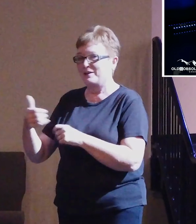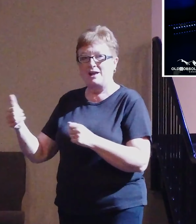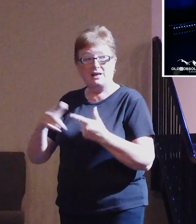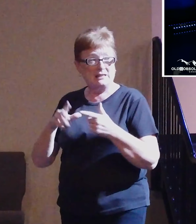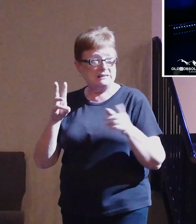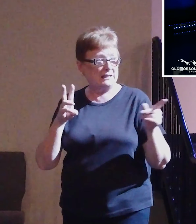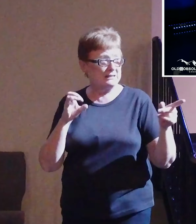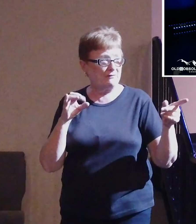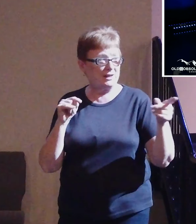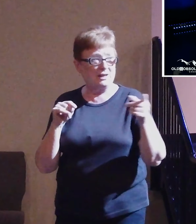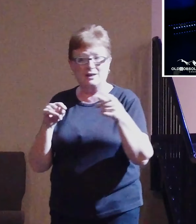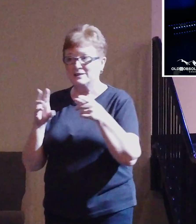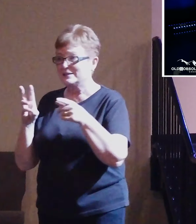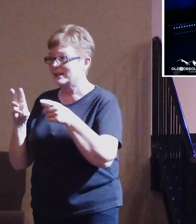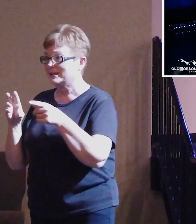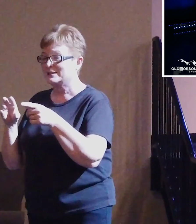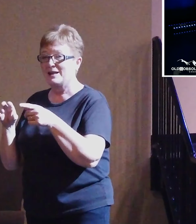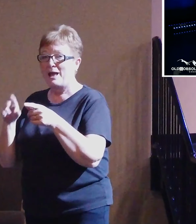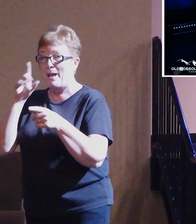six mouse feet.